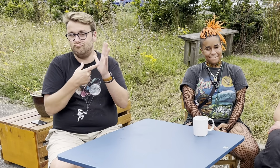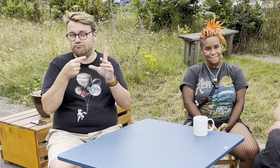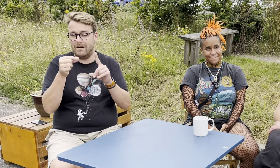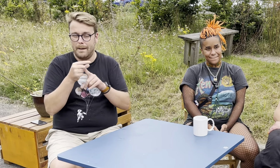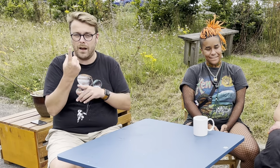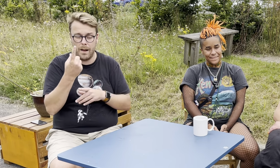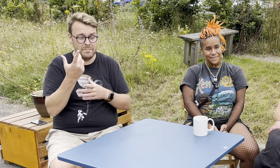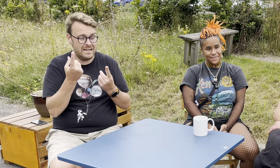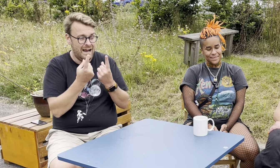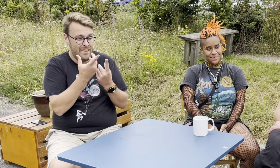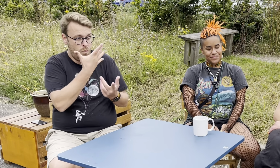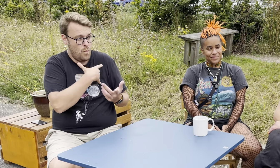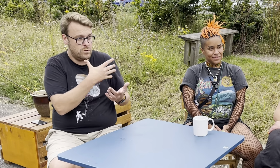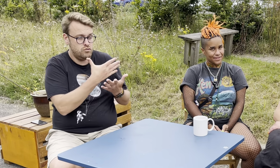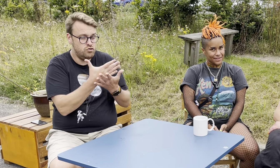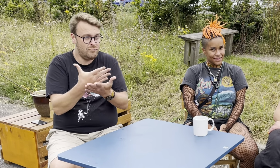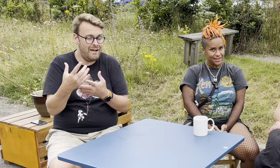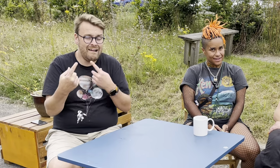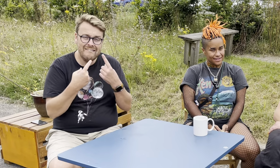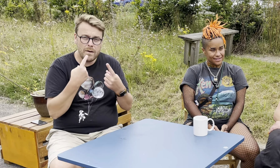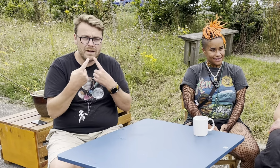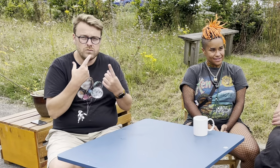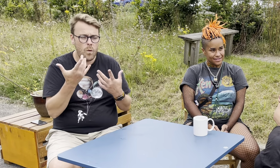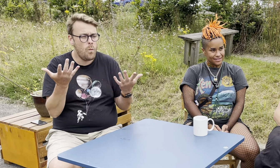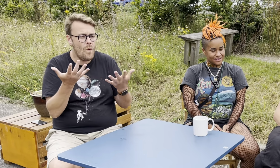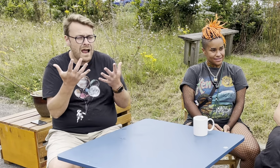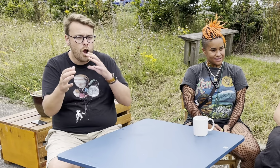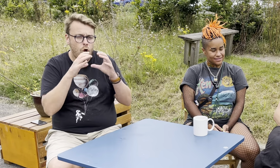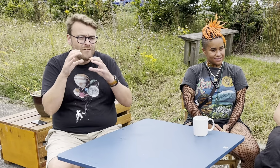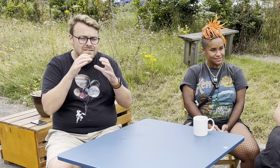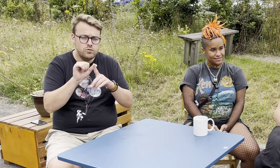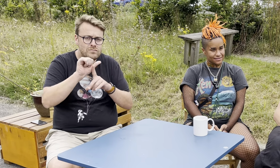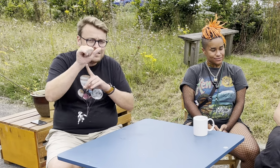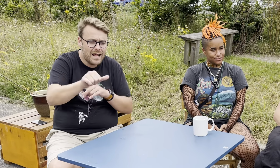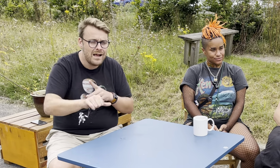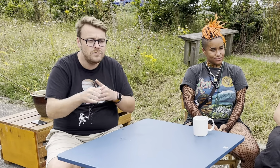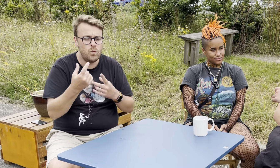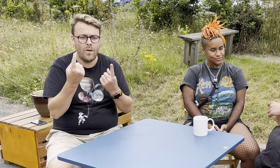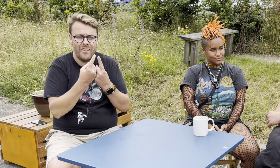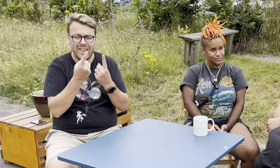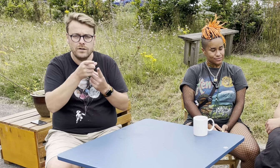with us to finish in terms of where you think the conversation might go, or things you will take away from the 2 weeks?